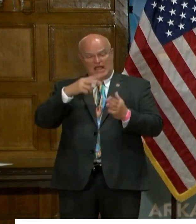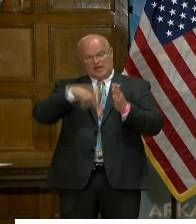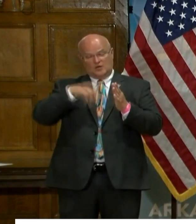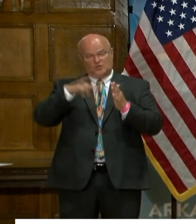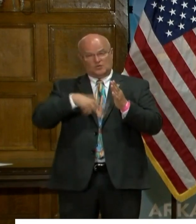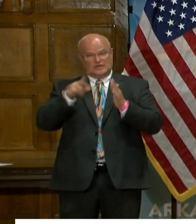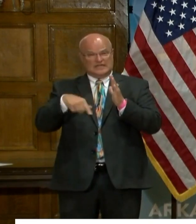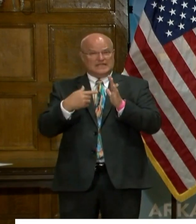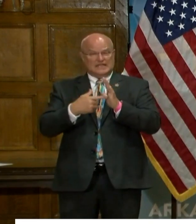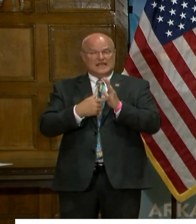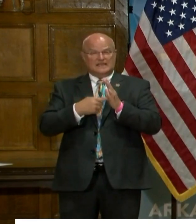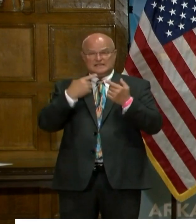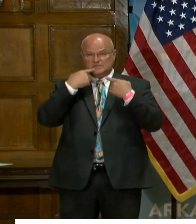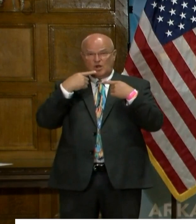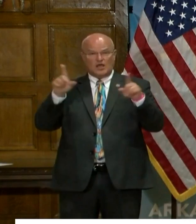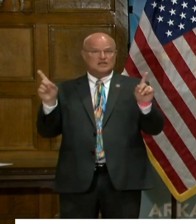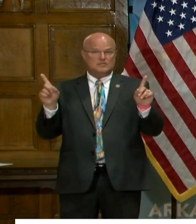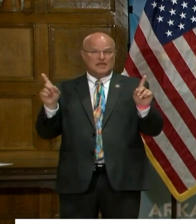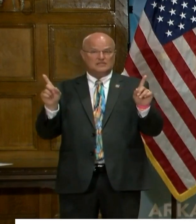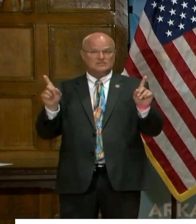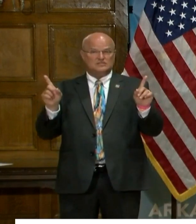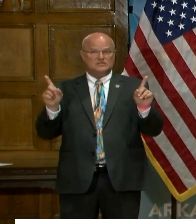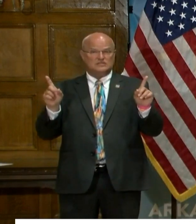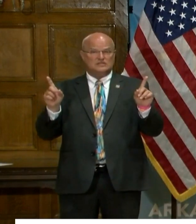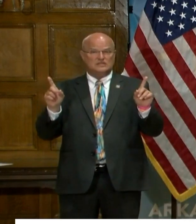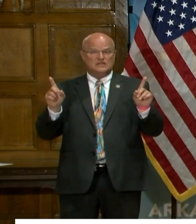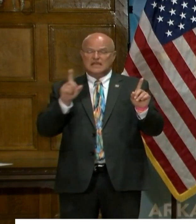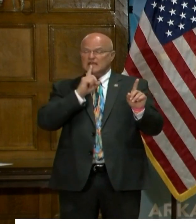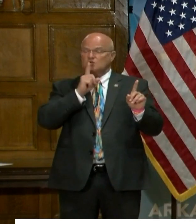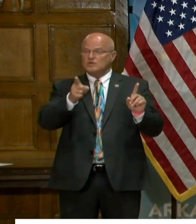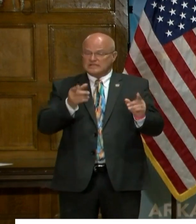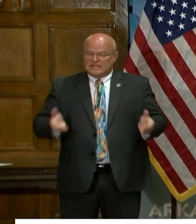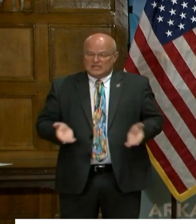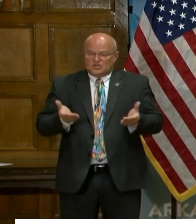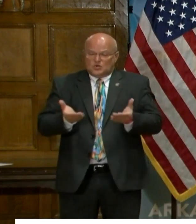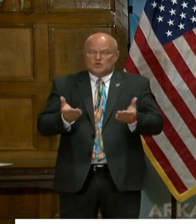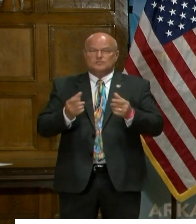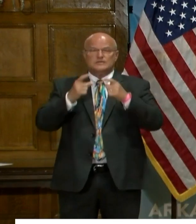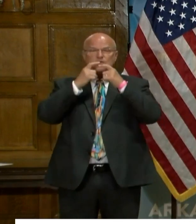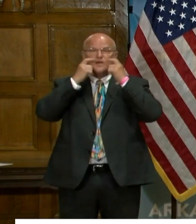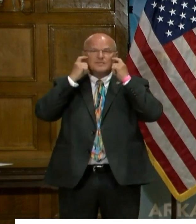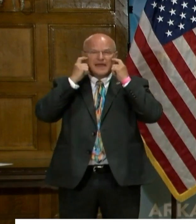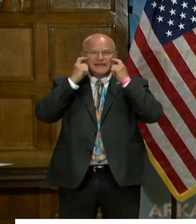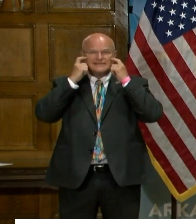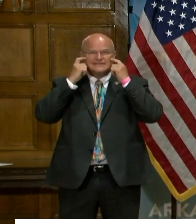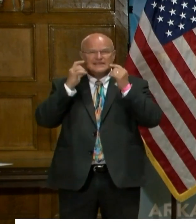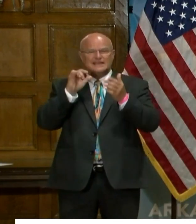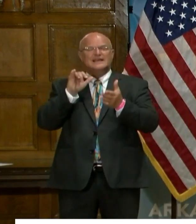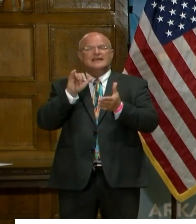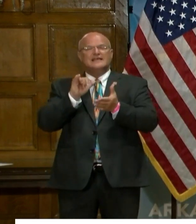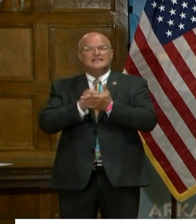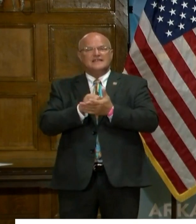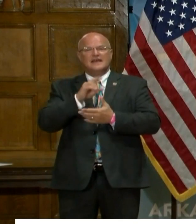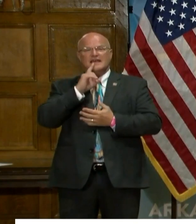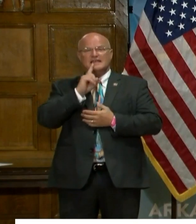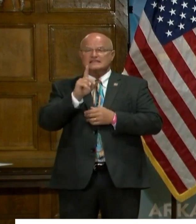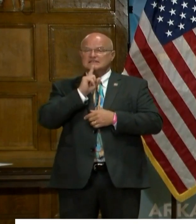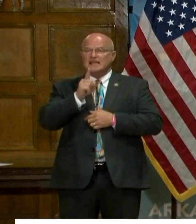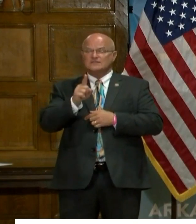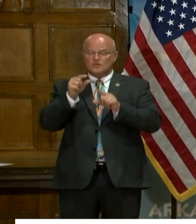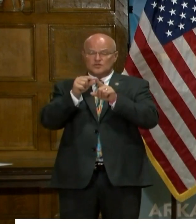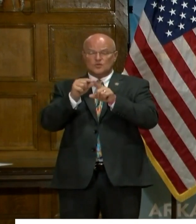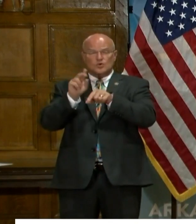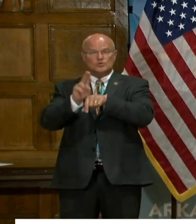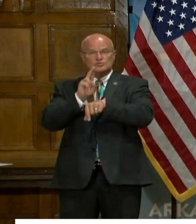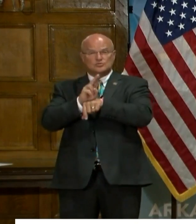read the proclamation, it is an encouragement to wear a mask. That is actually one of the